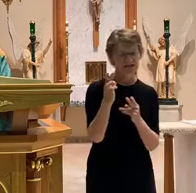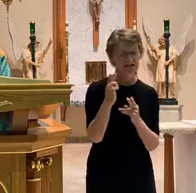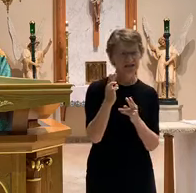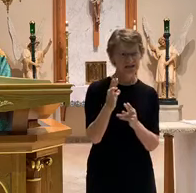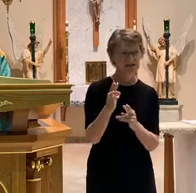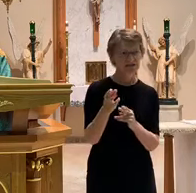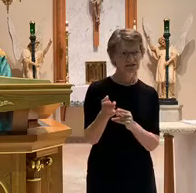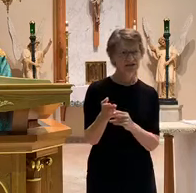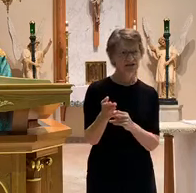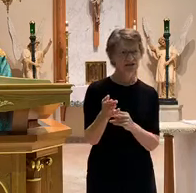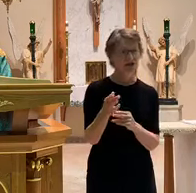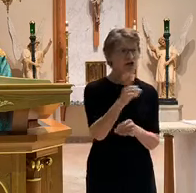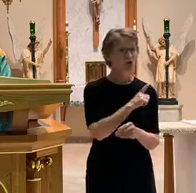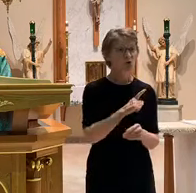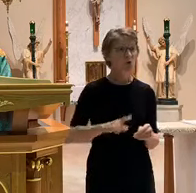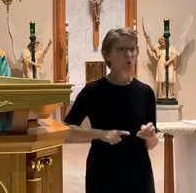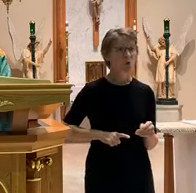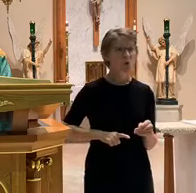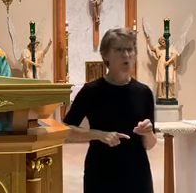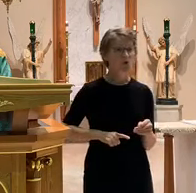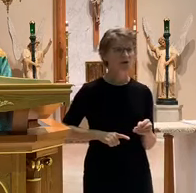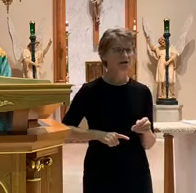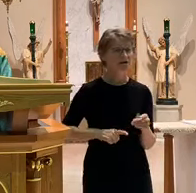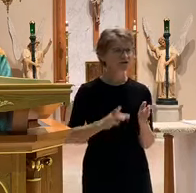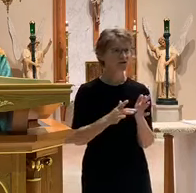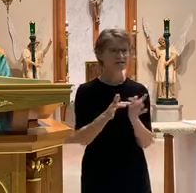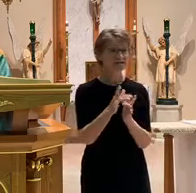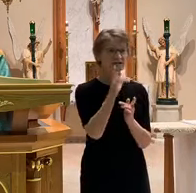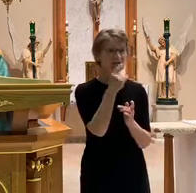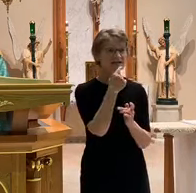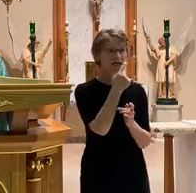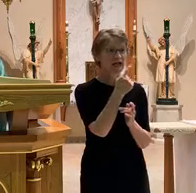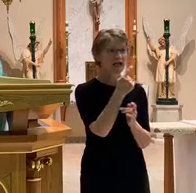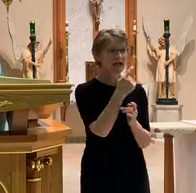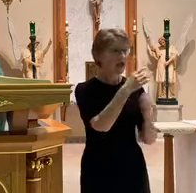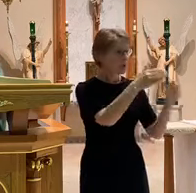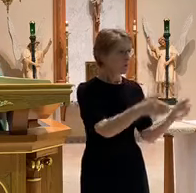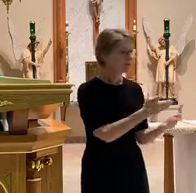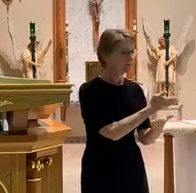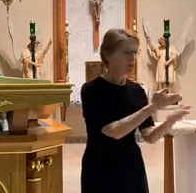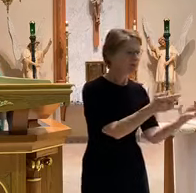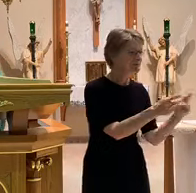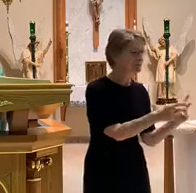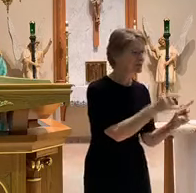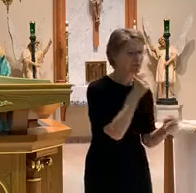conditions. Well, we need to be welcoming.